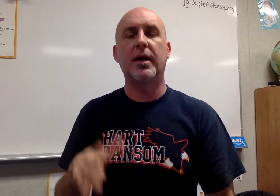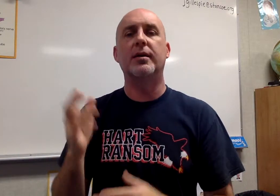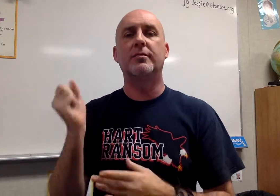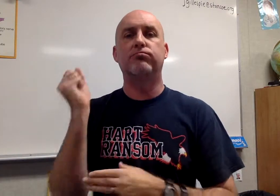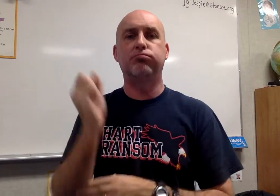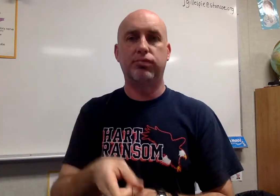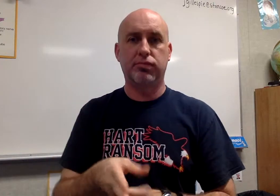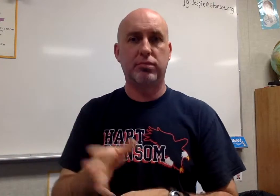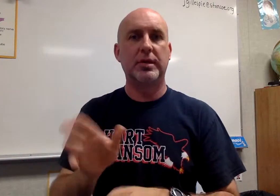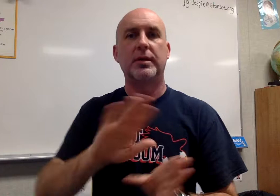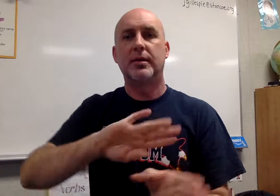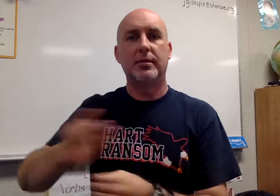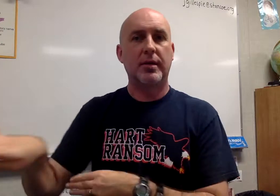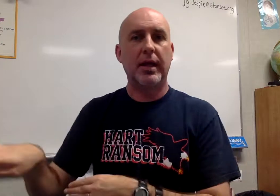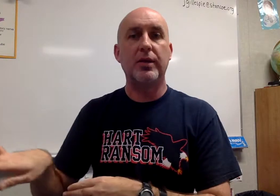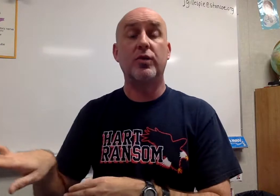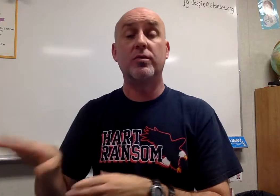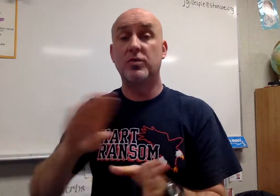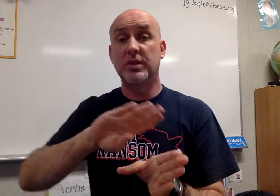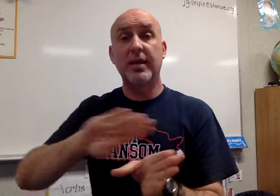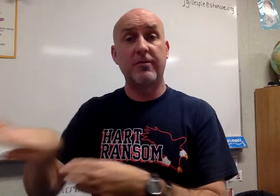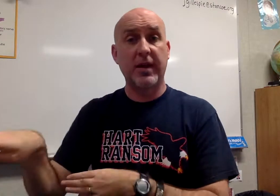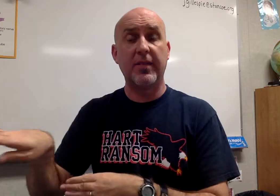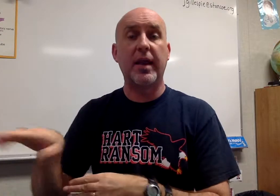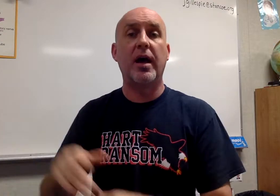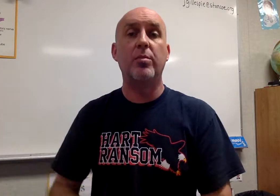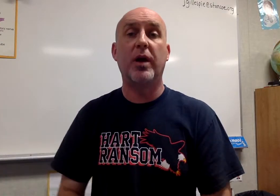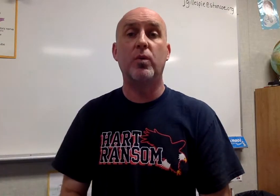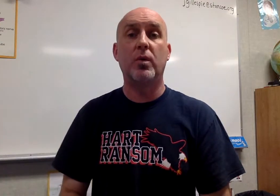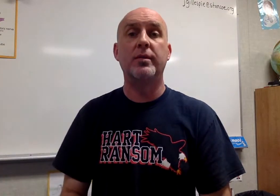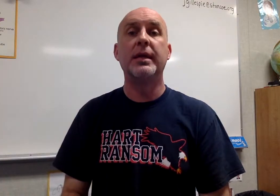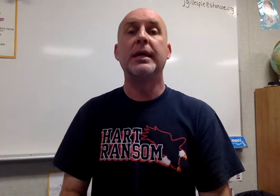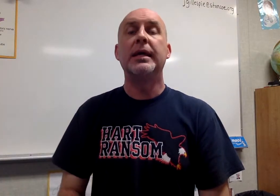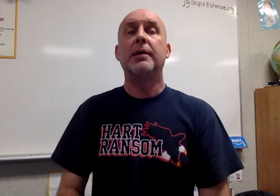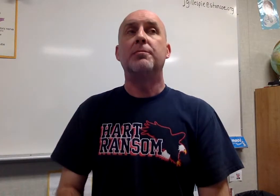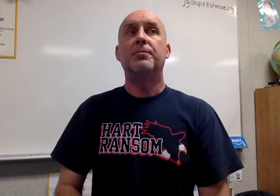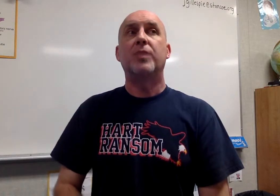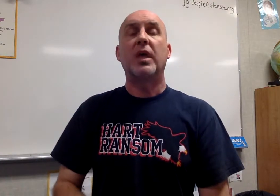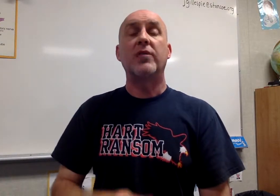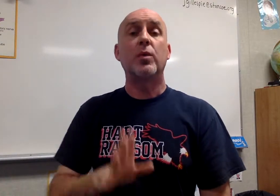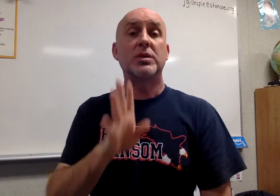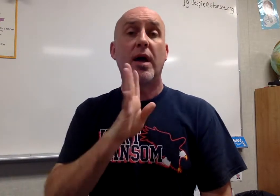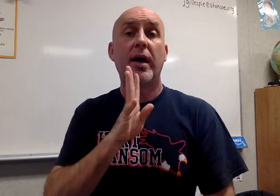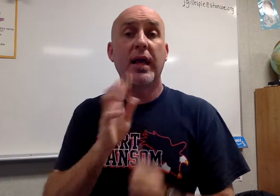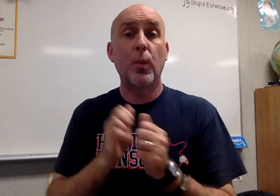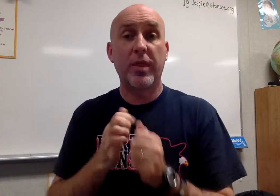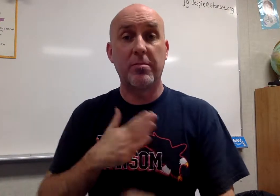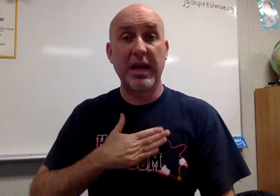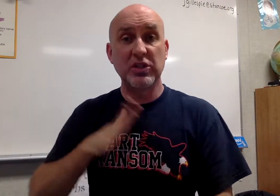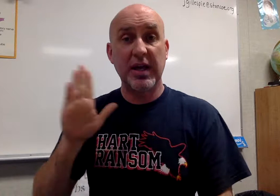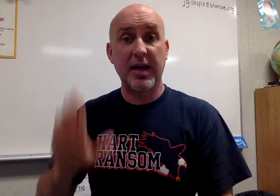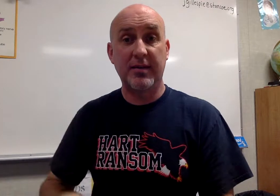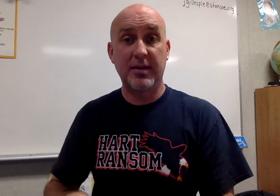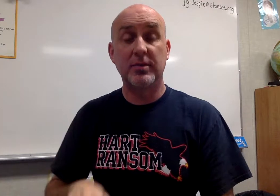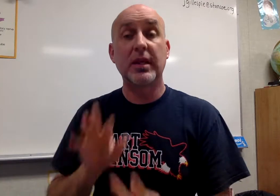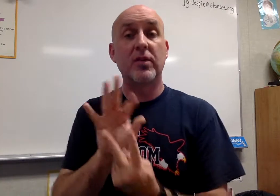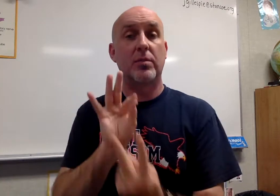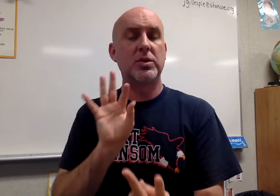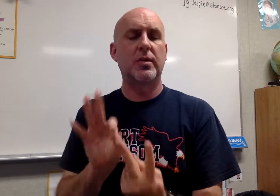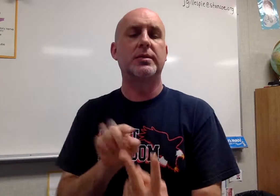kind of, and you'll just kind of forget that eyebrow rule. If I were talking with my child and I was giving him a choice,